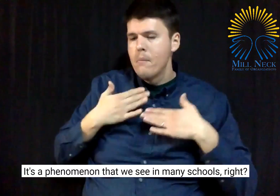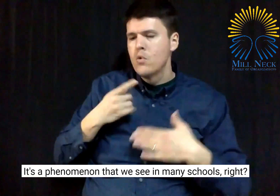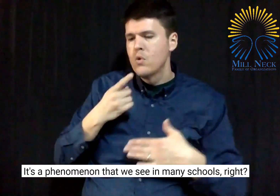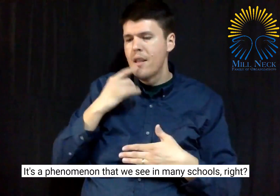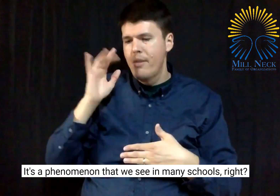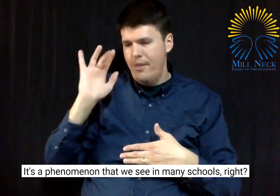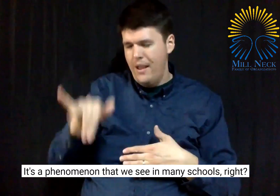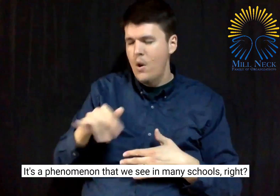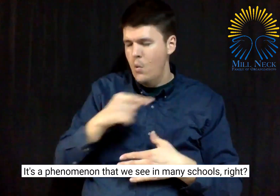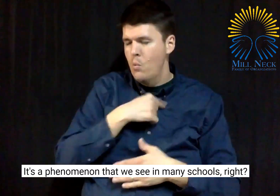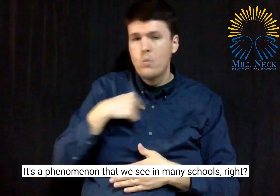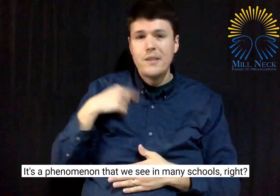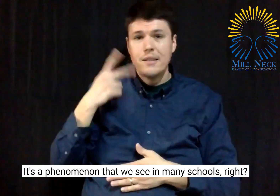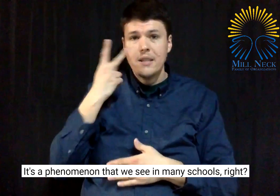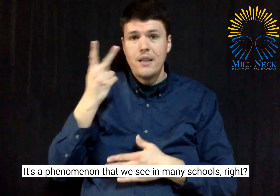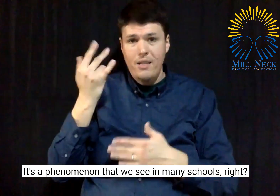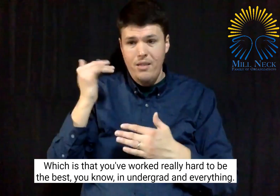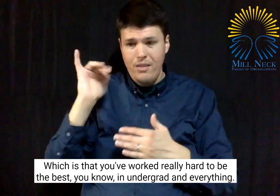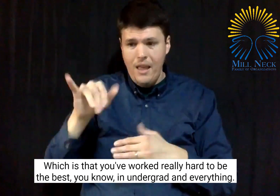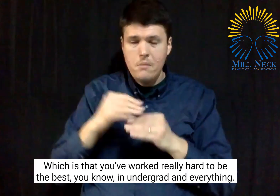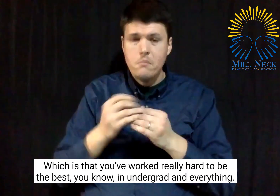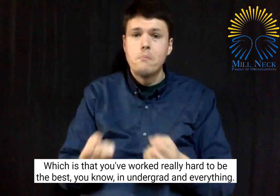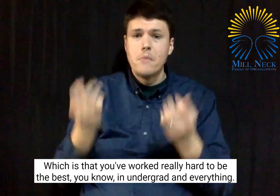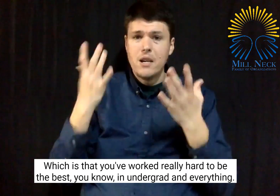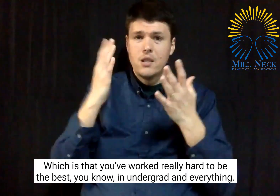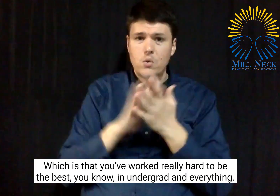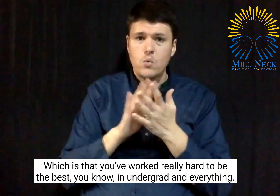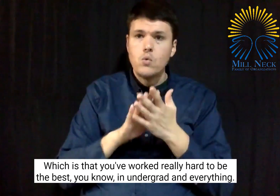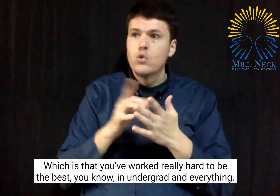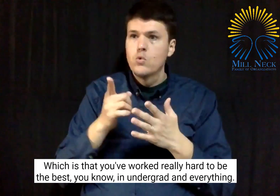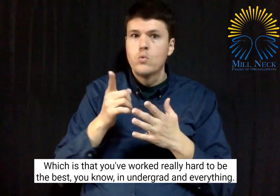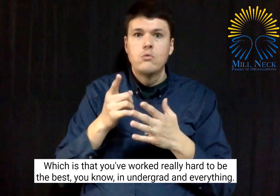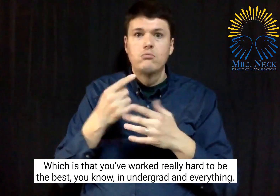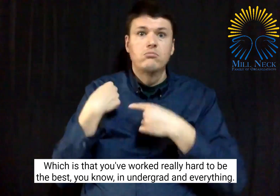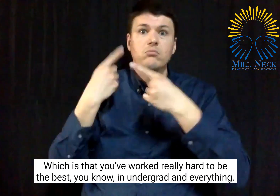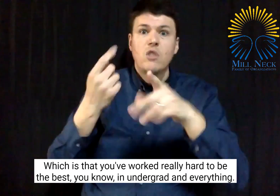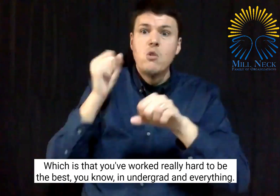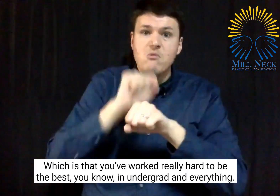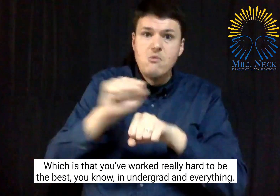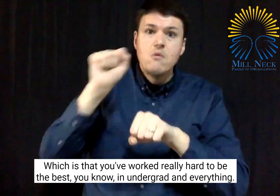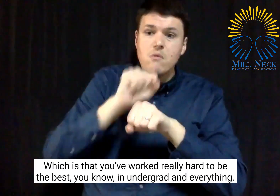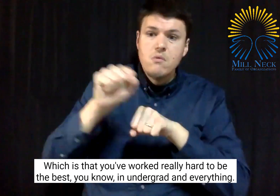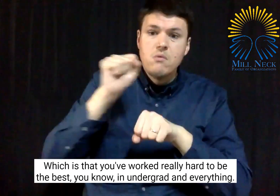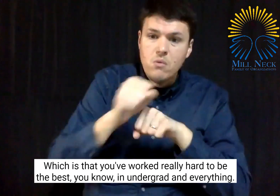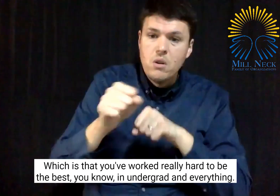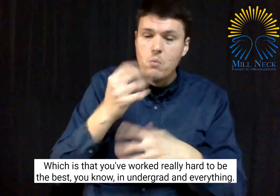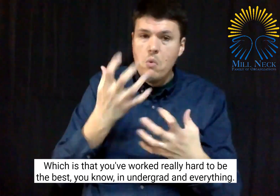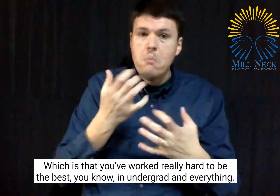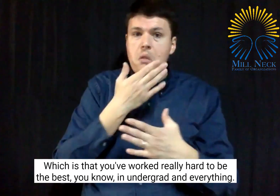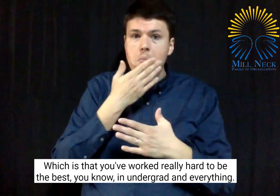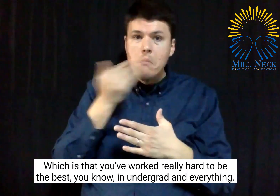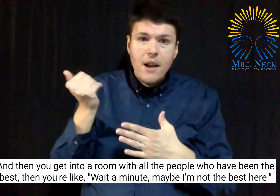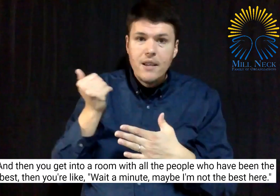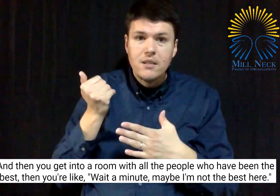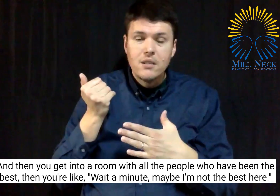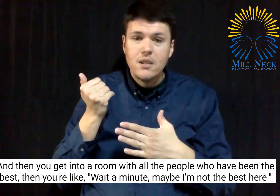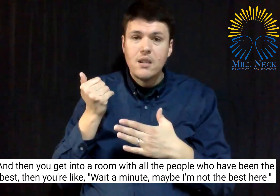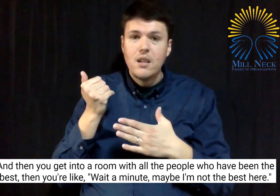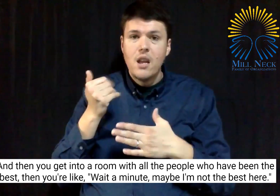that we see in many schools, right? Which is that you've worked really hard to be the best, in undergrad and everything. And then you get into a room